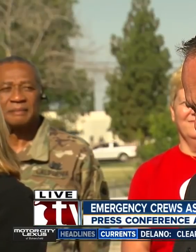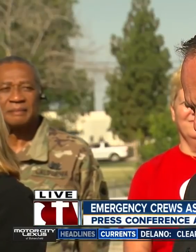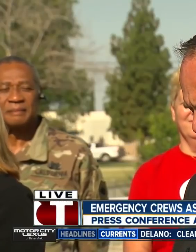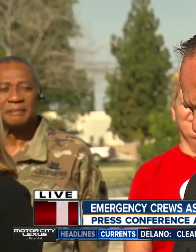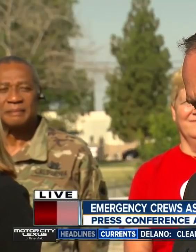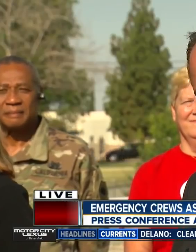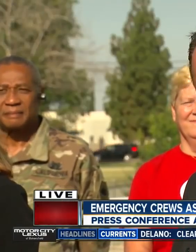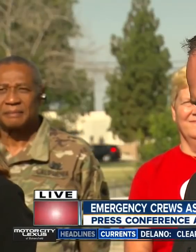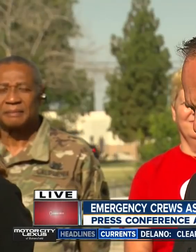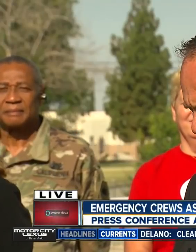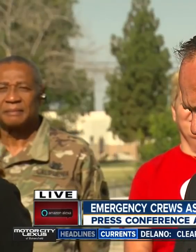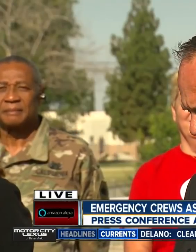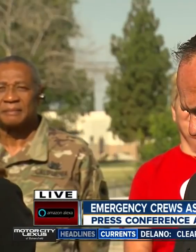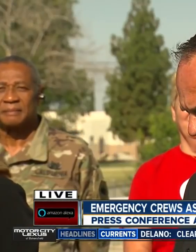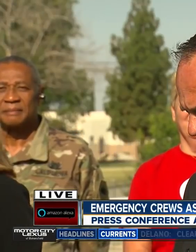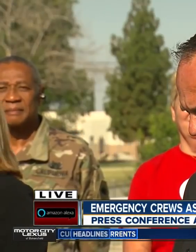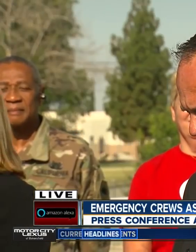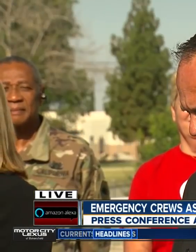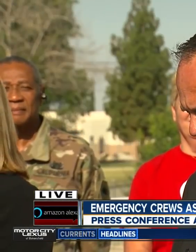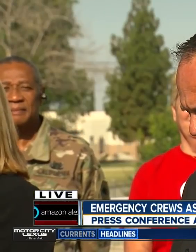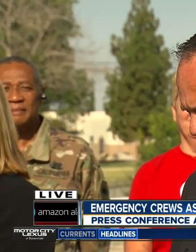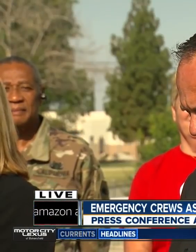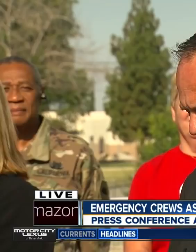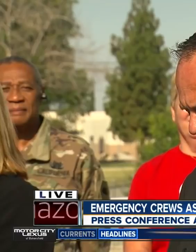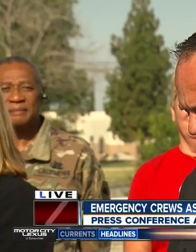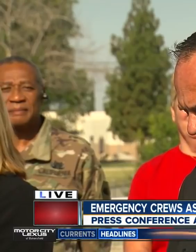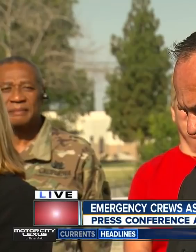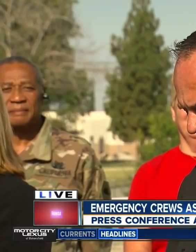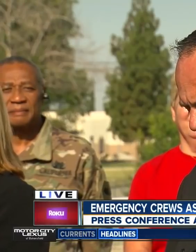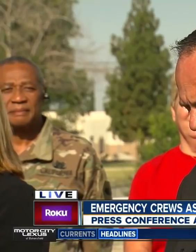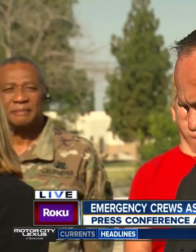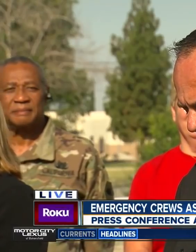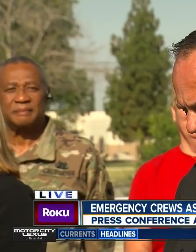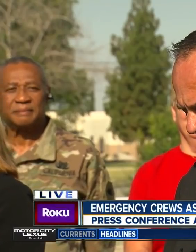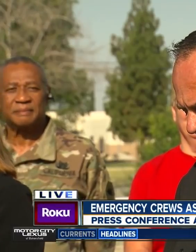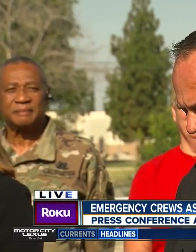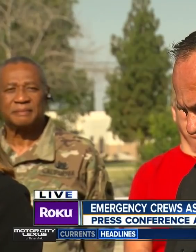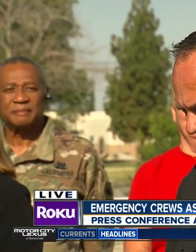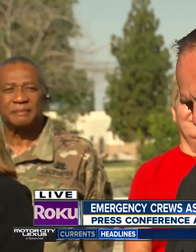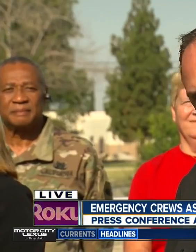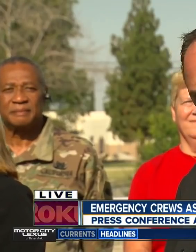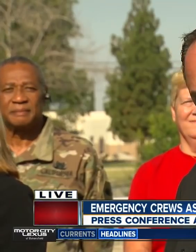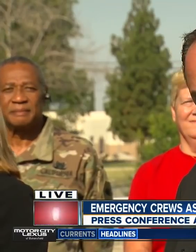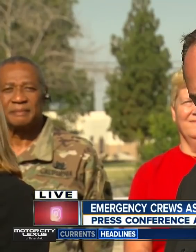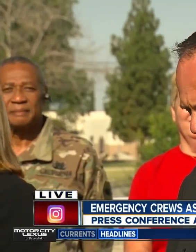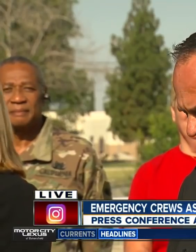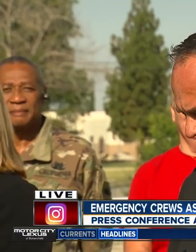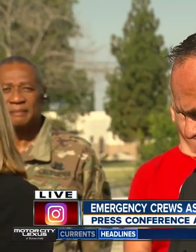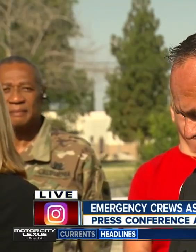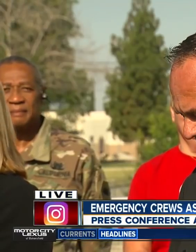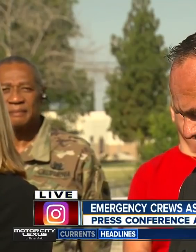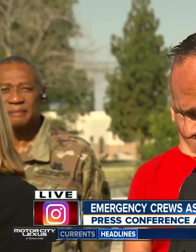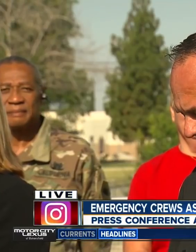Chief Finnessy with Orange County. Thank you to Chief Donis with Fresno City, Chief Terrazas with LA